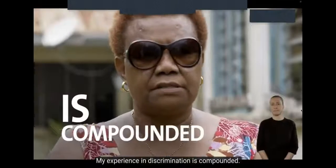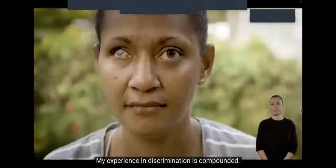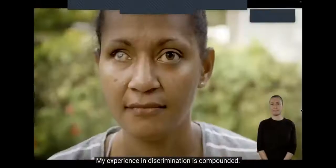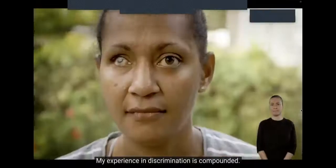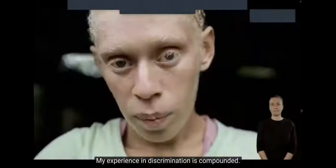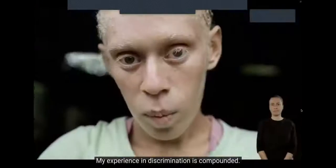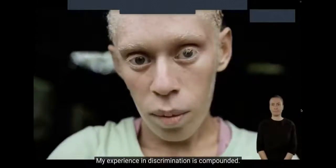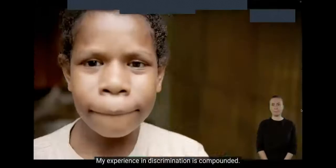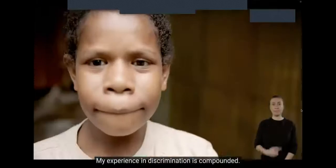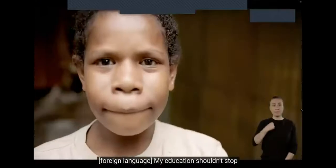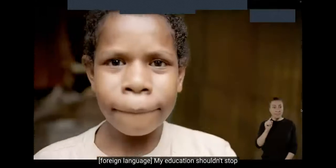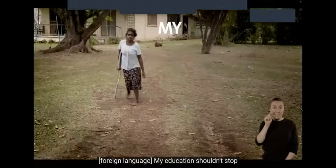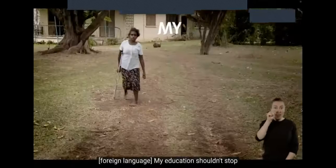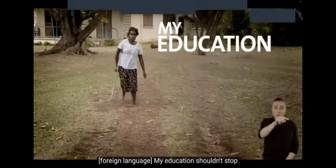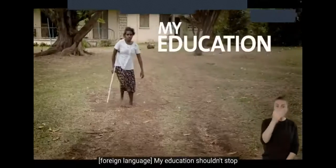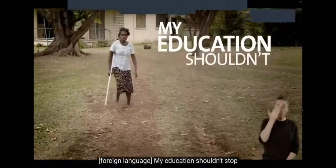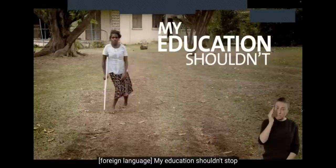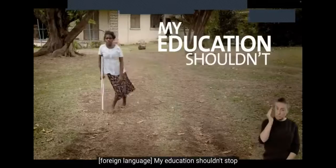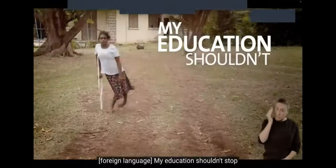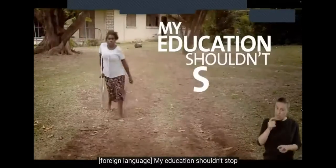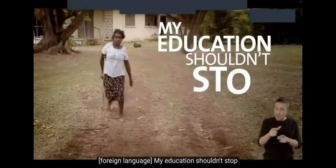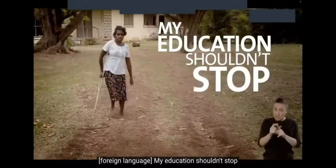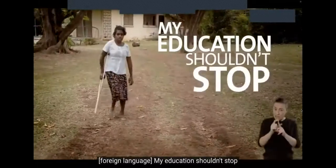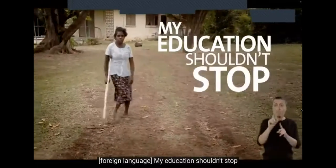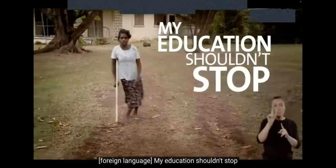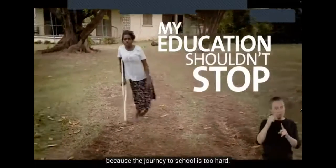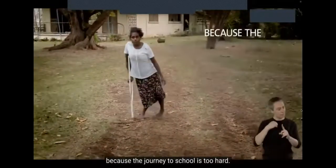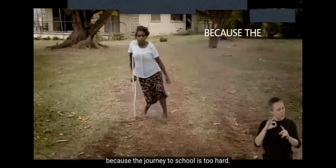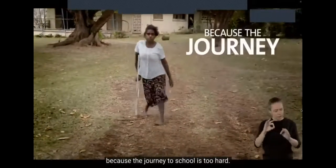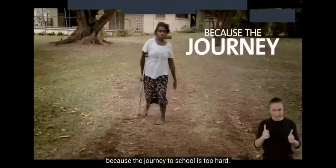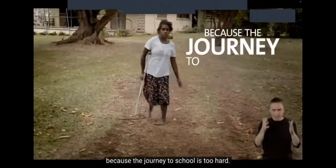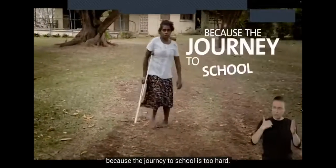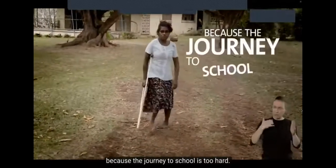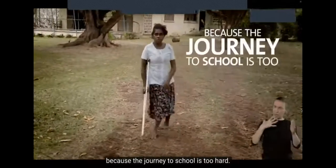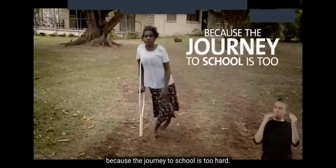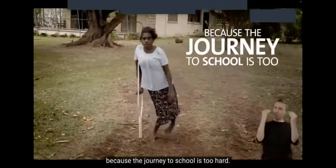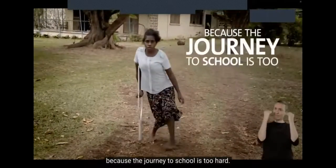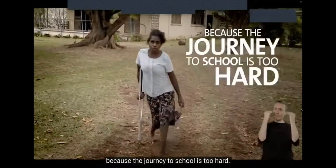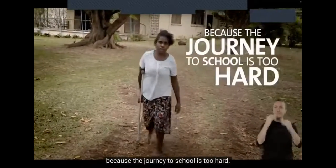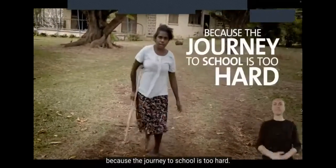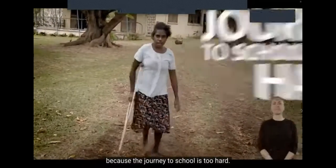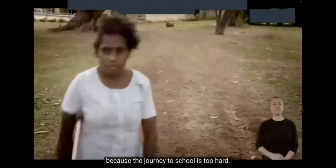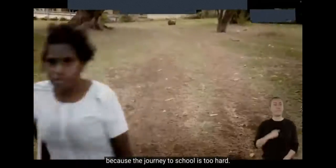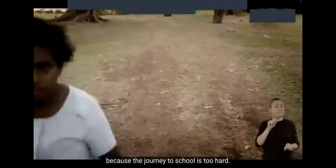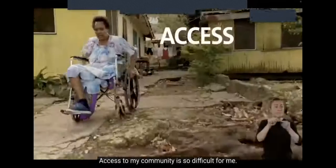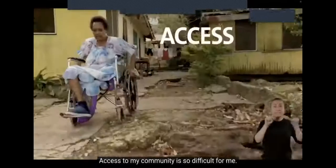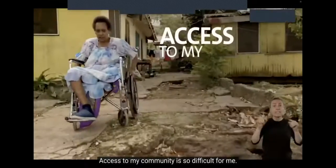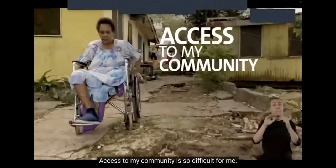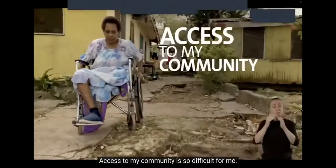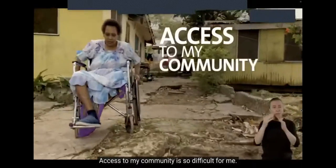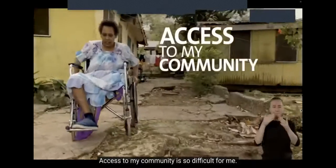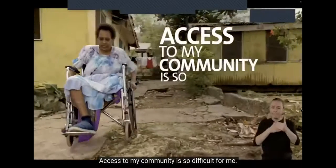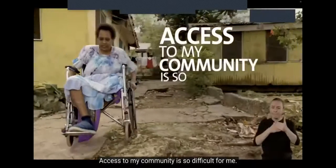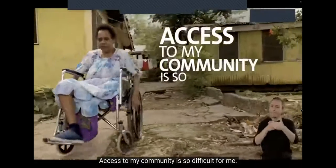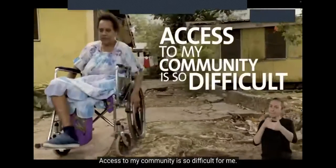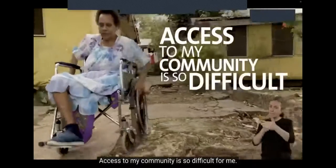compounded. The question of me did not stop me from road from common school to home. Access to